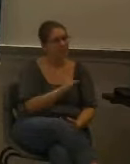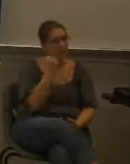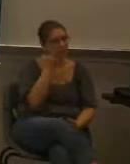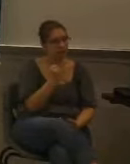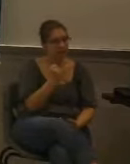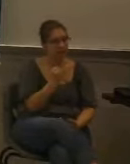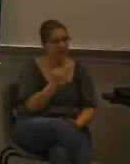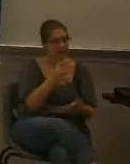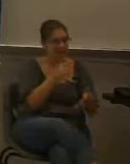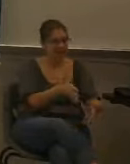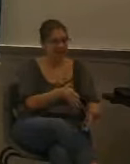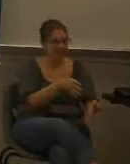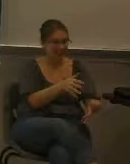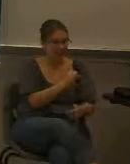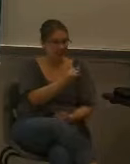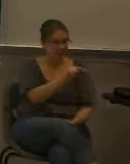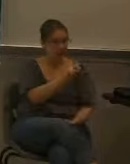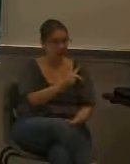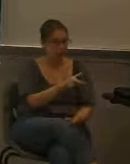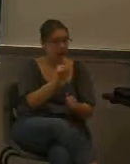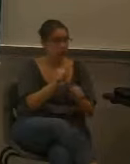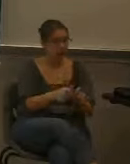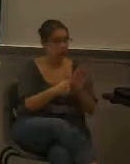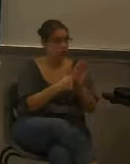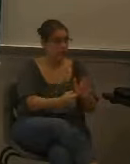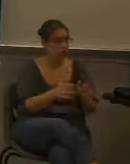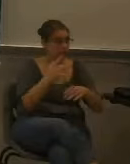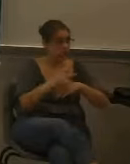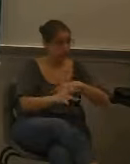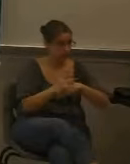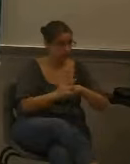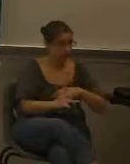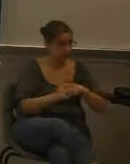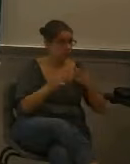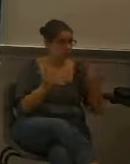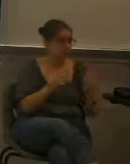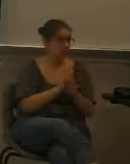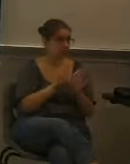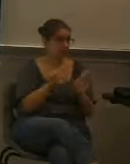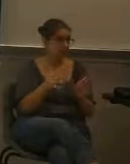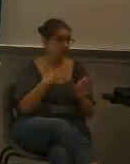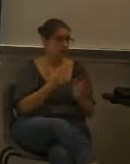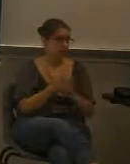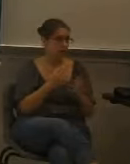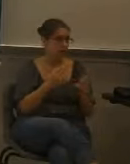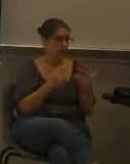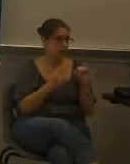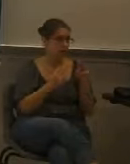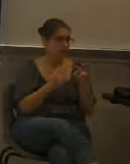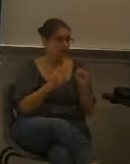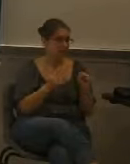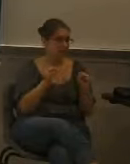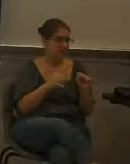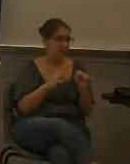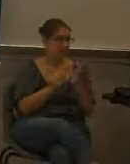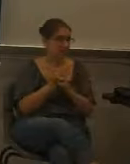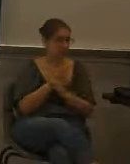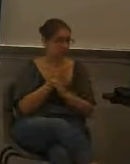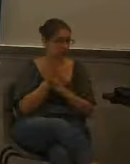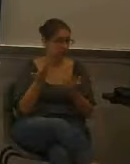a standing stock can reflect availability, so there's obviously a lot of biomass of plants